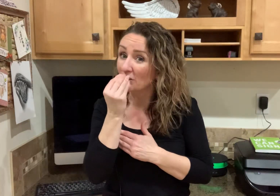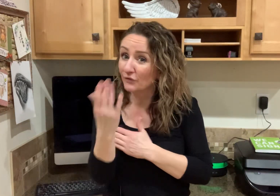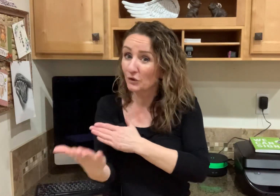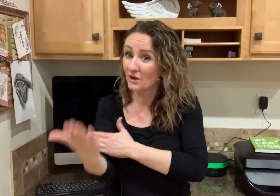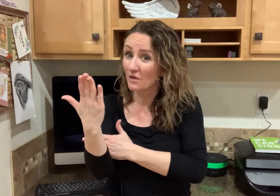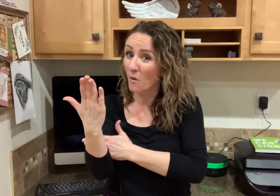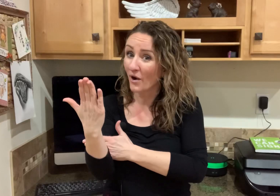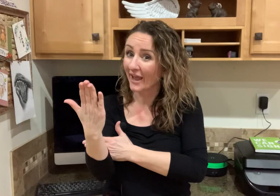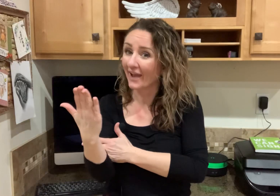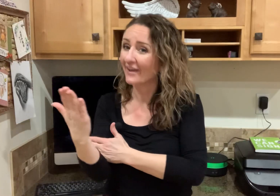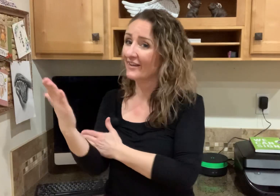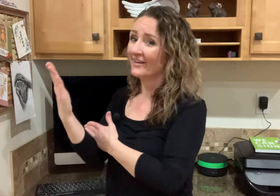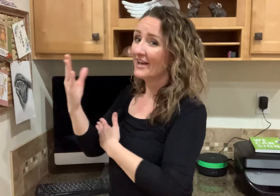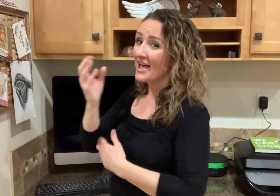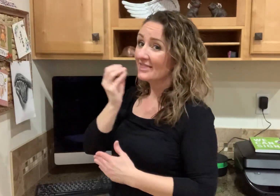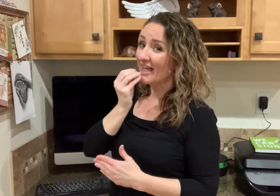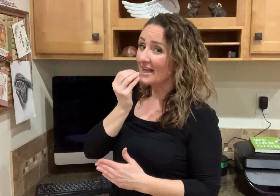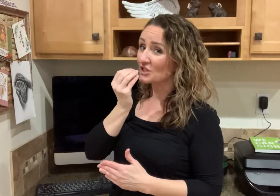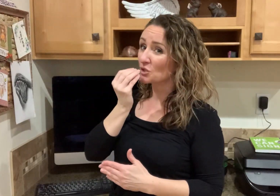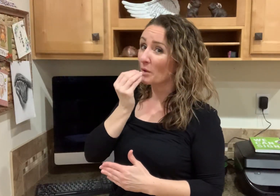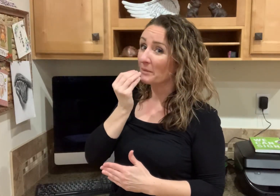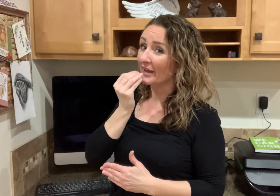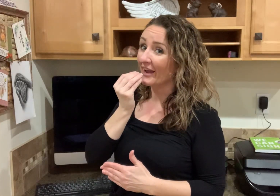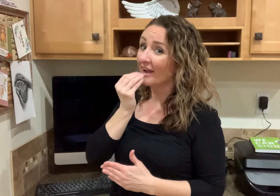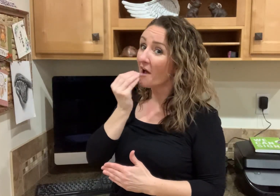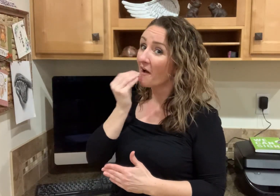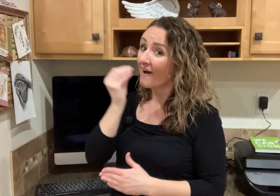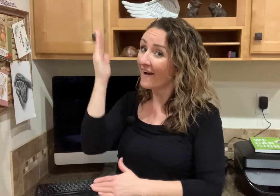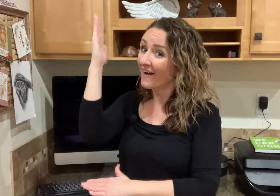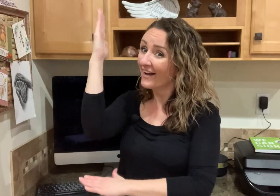food in the morning. Lunch would be,